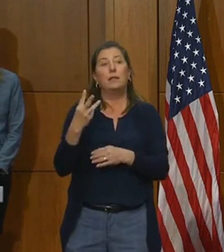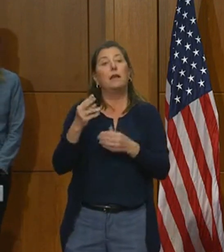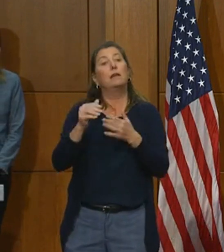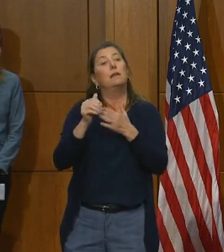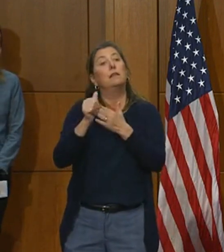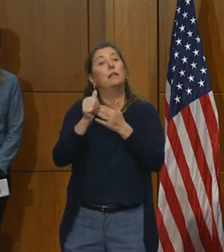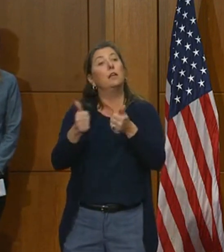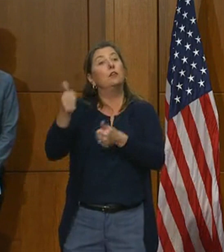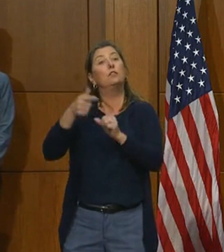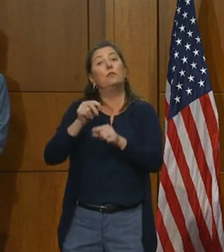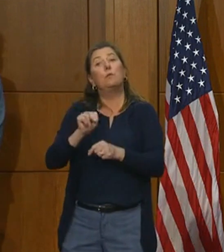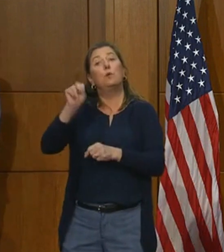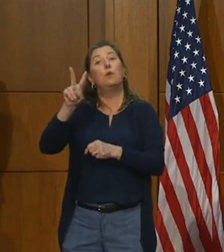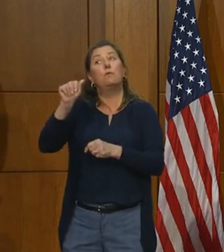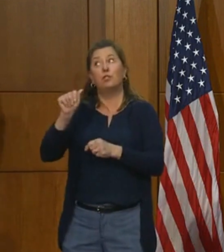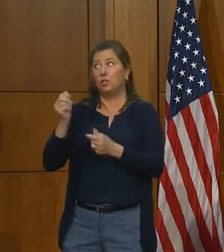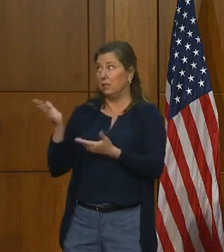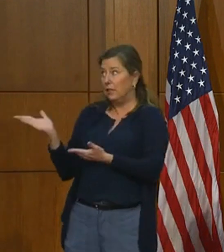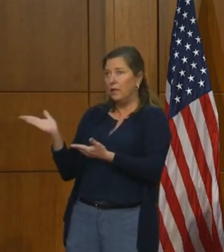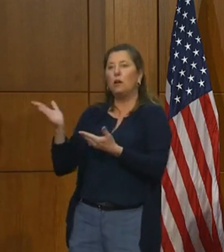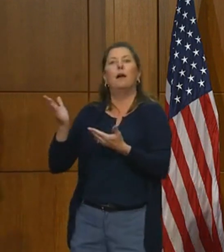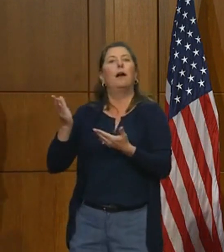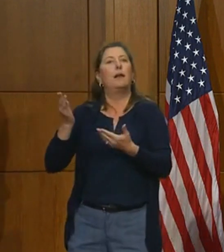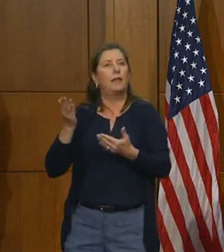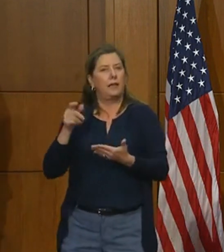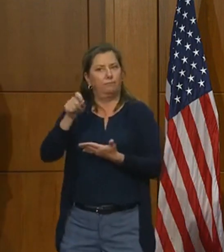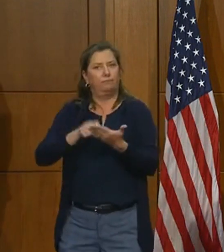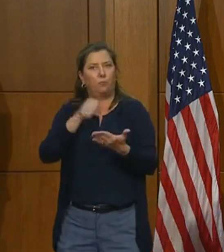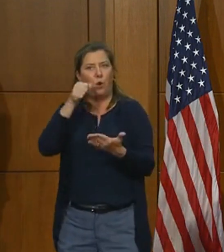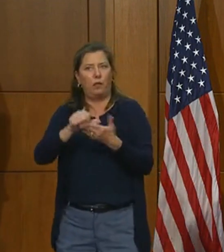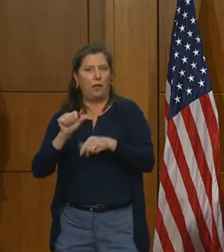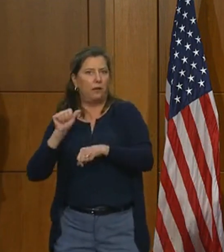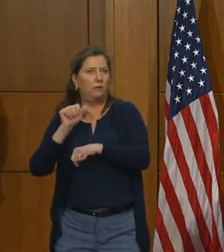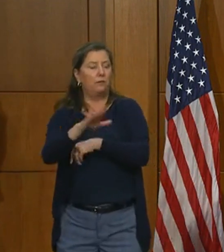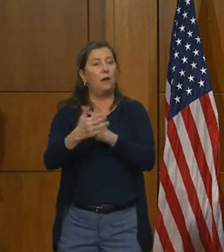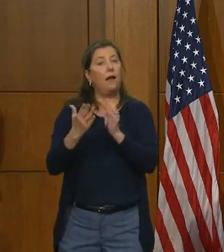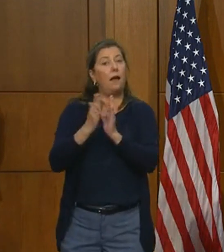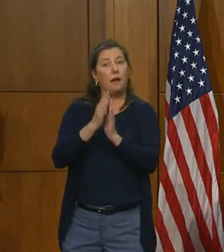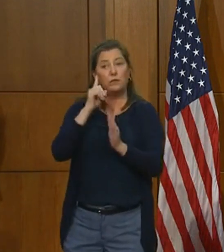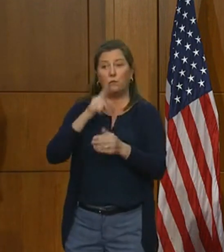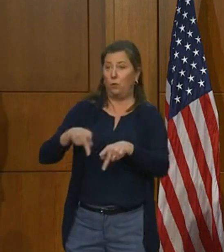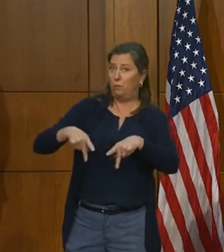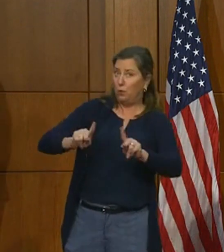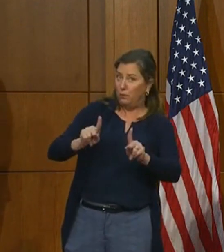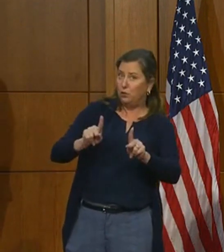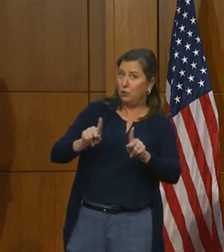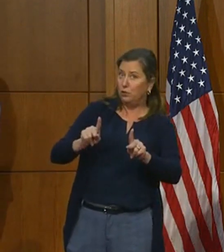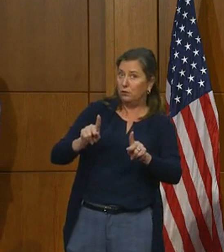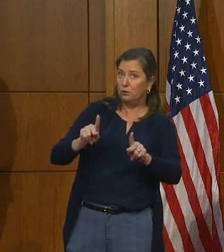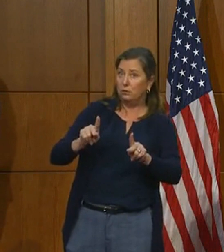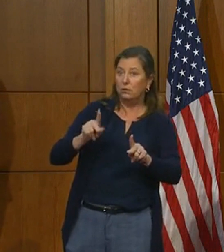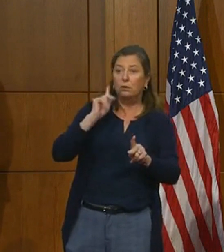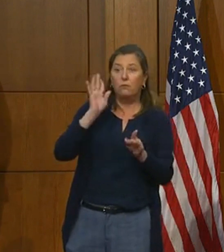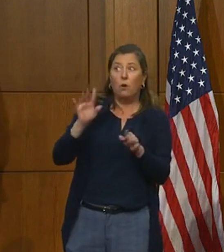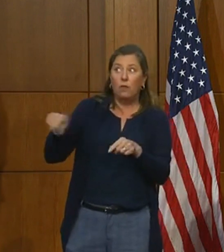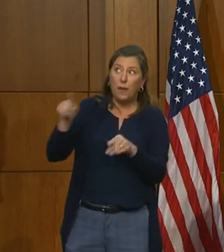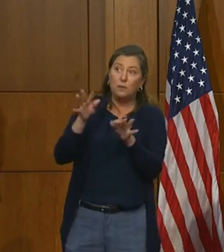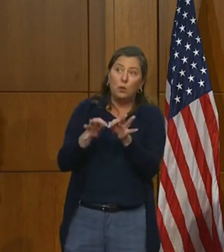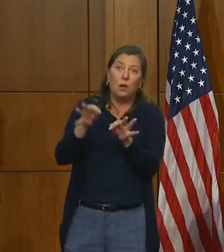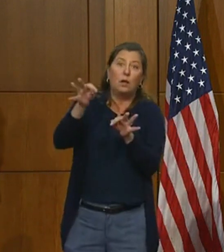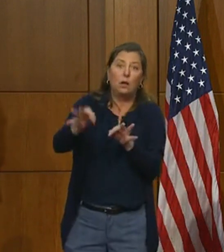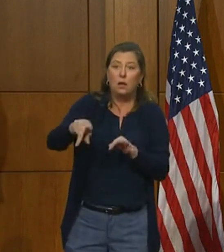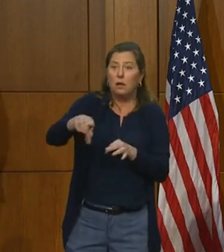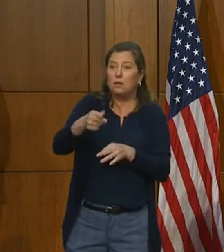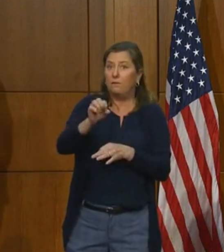leadership from Northern Virginia. They submitted a letter asking for permission to delay entering